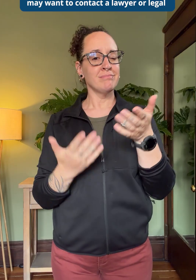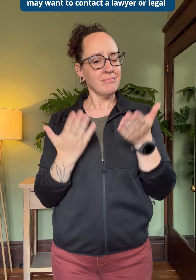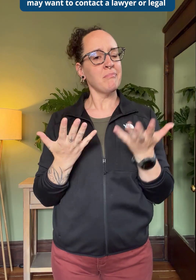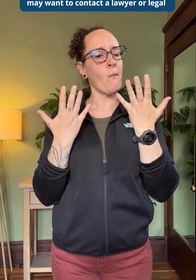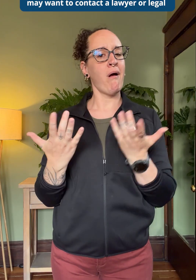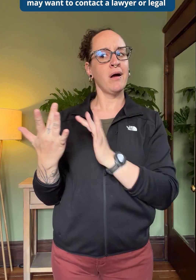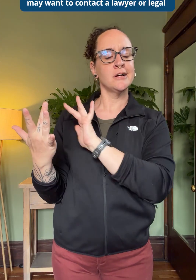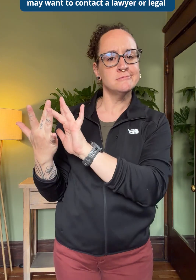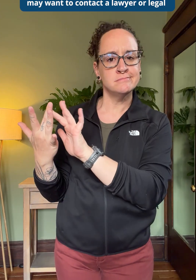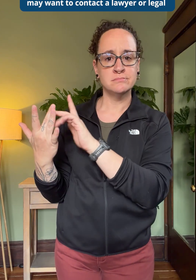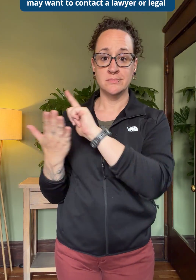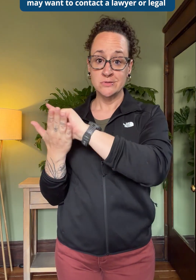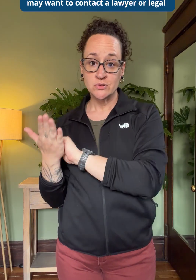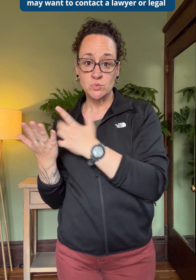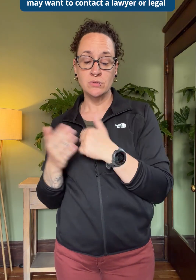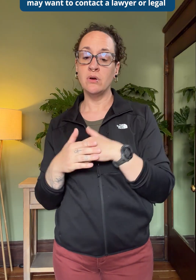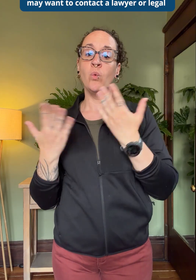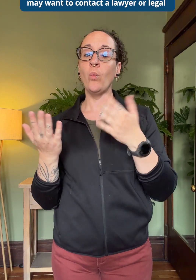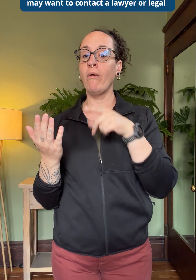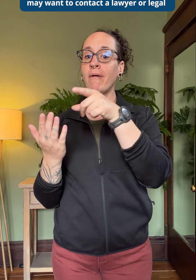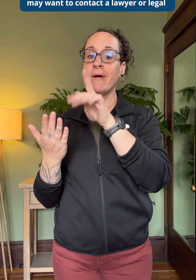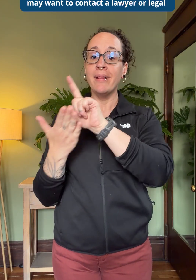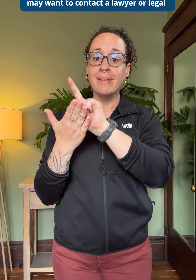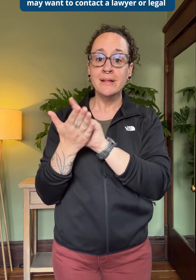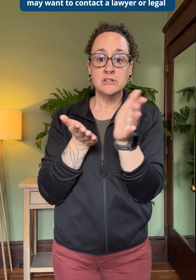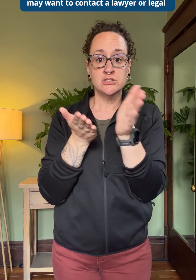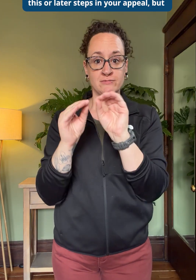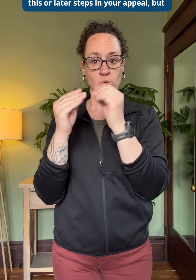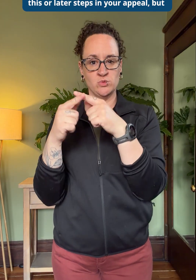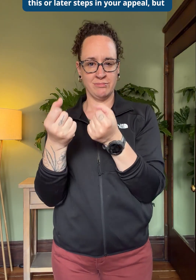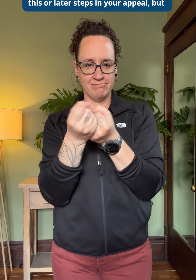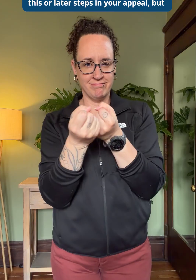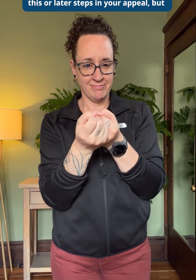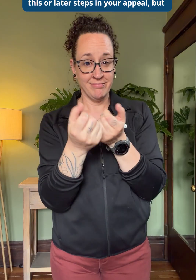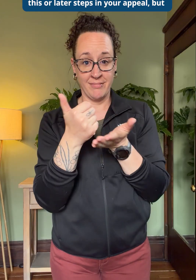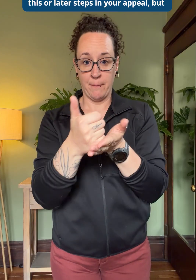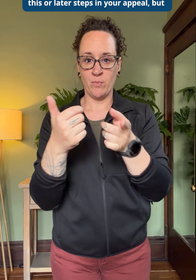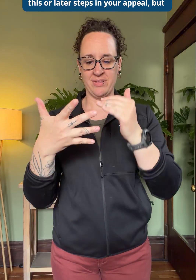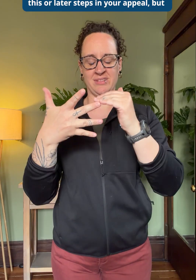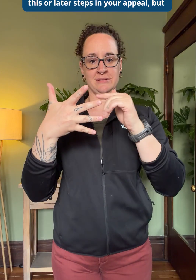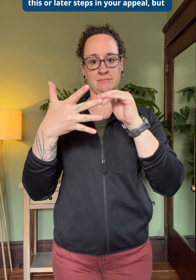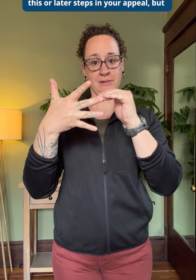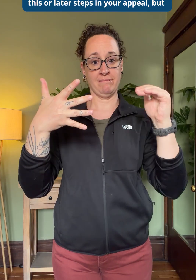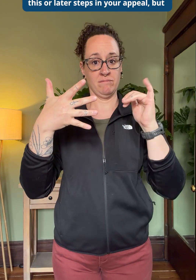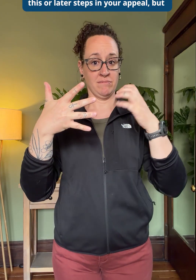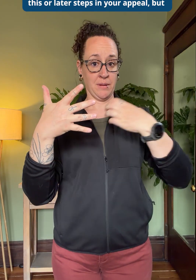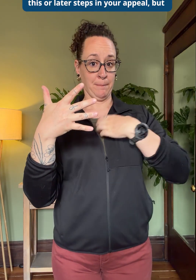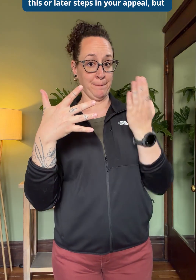If you decide to appeal at this level, you may want to contact a lawyer or legal services organization to help